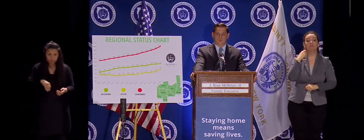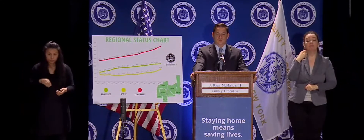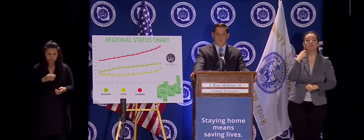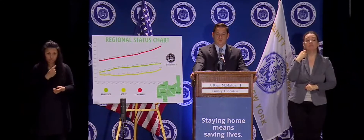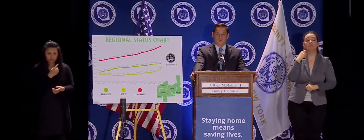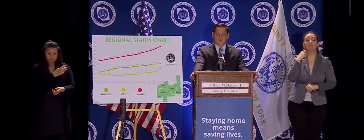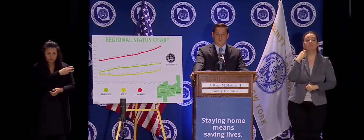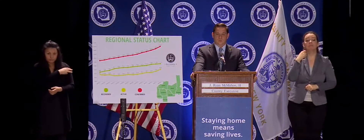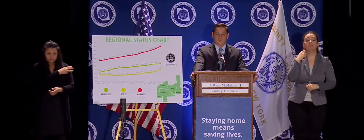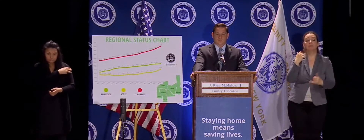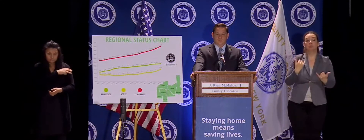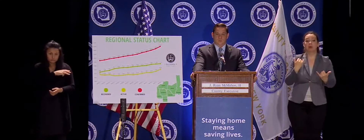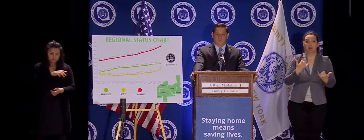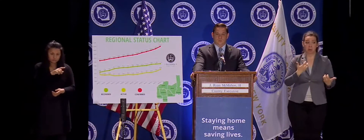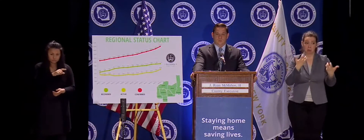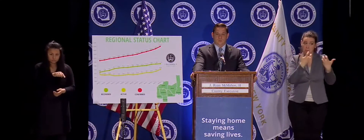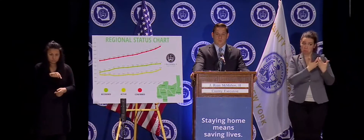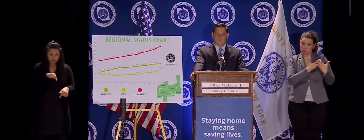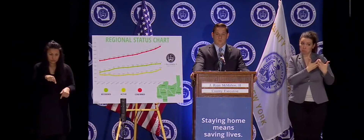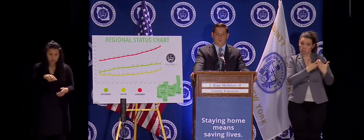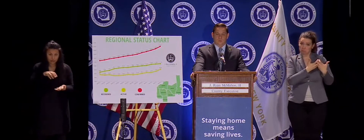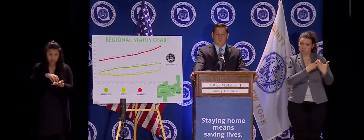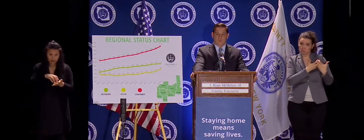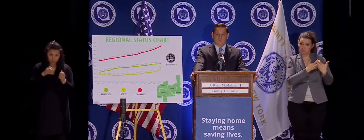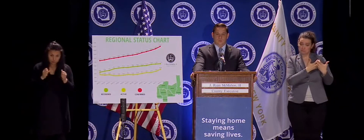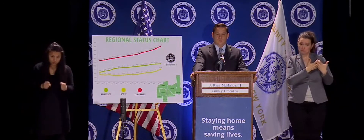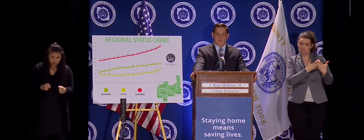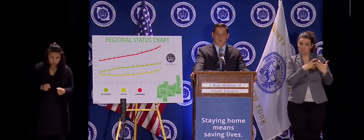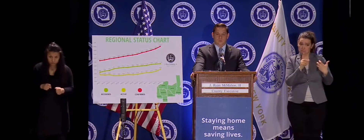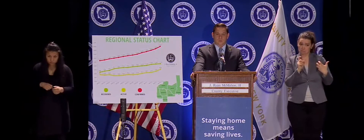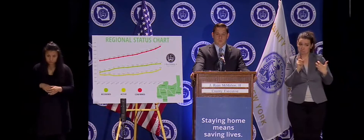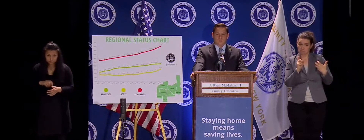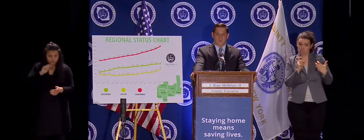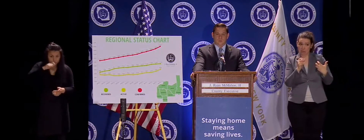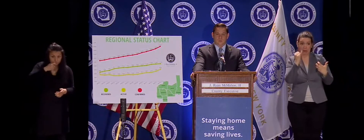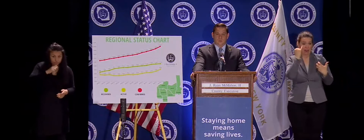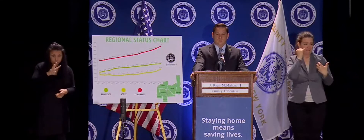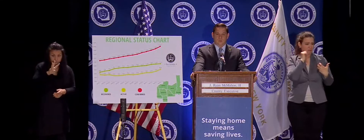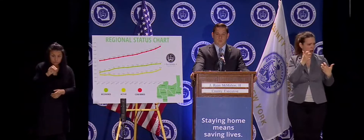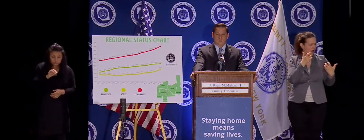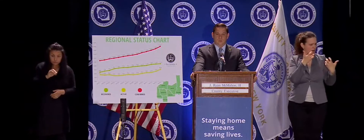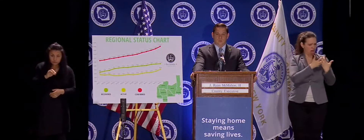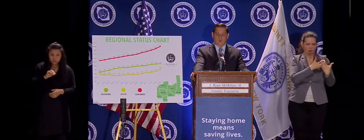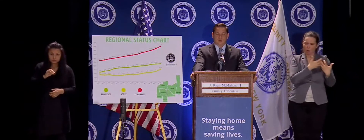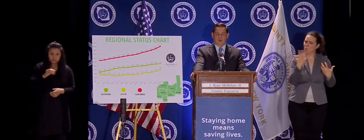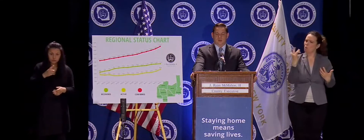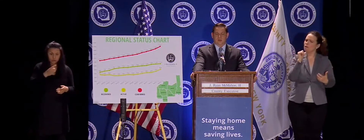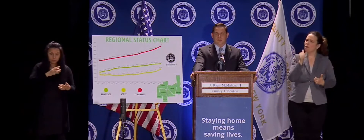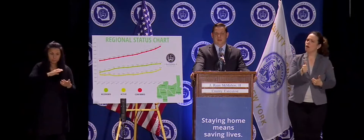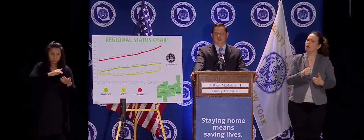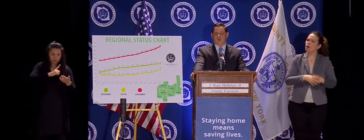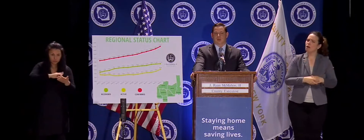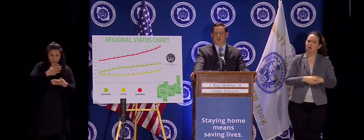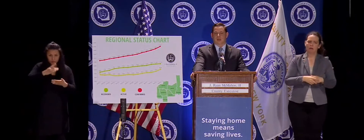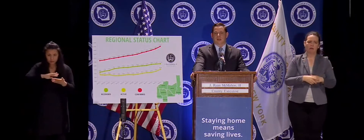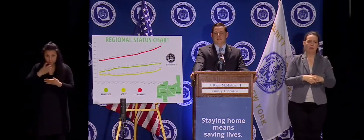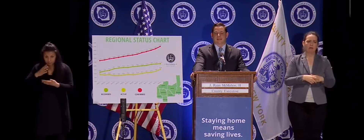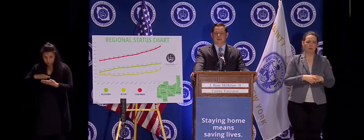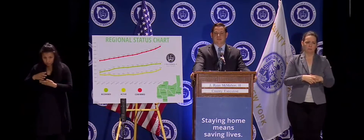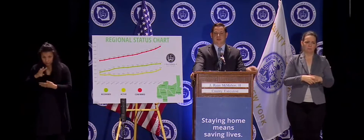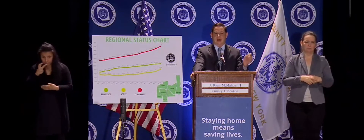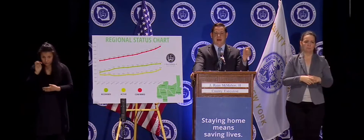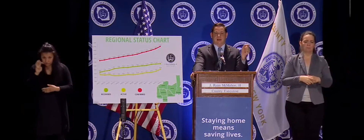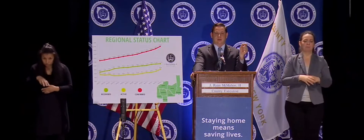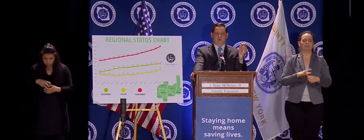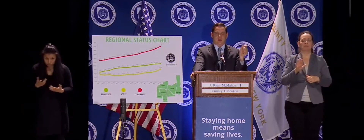that now and why we don't? Why? Because it's retro, because we... Yeah, so you know what I mean? In that it's